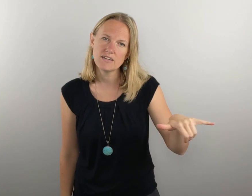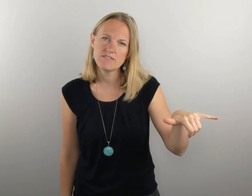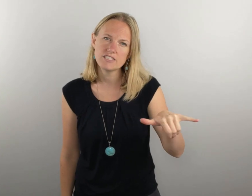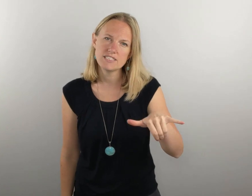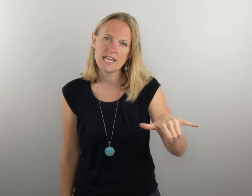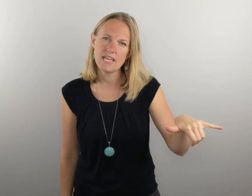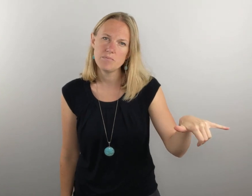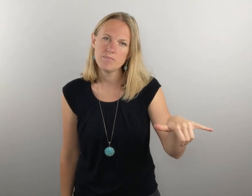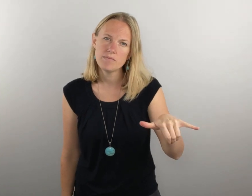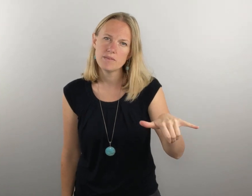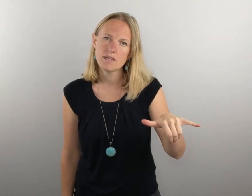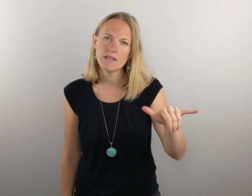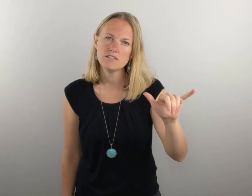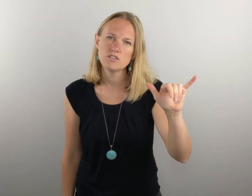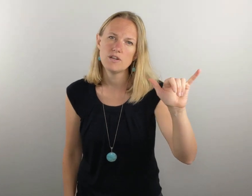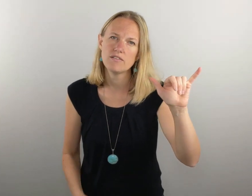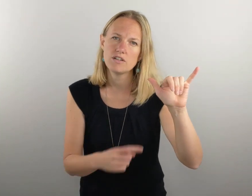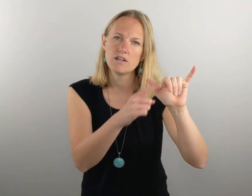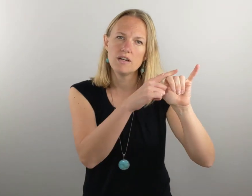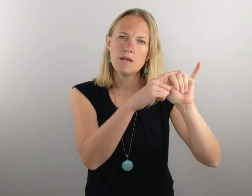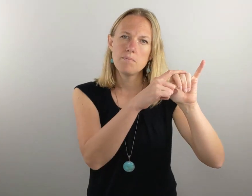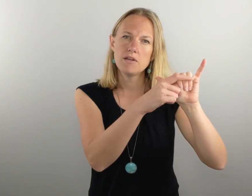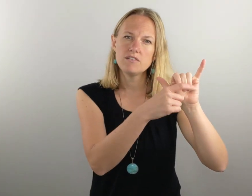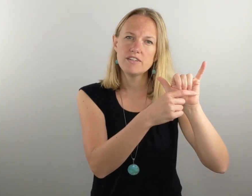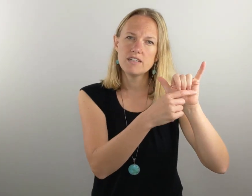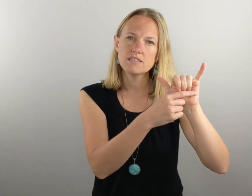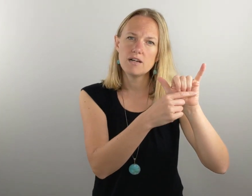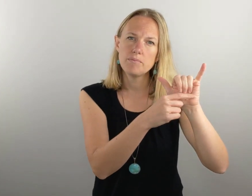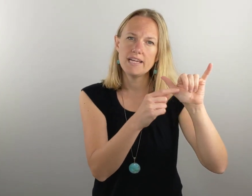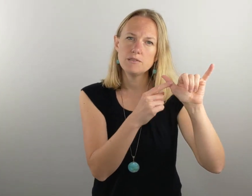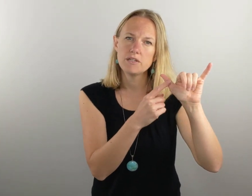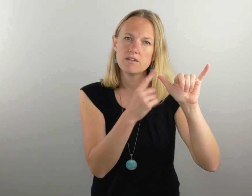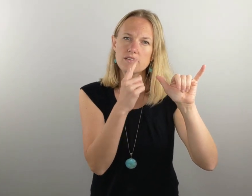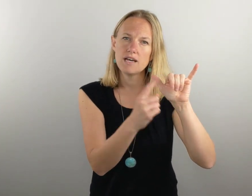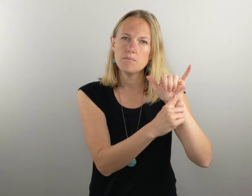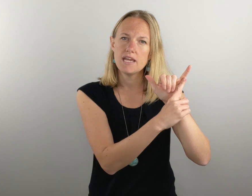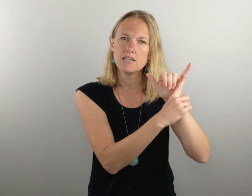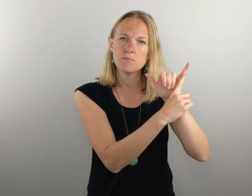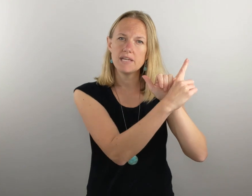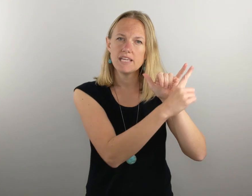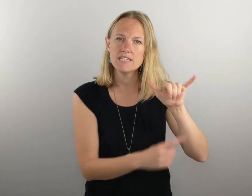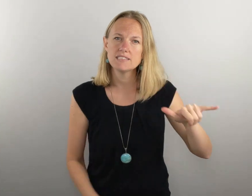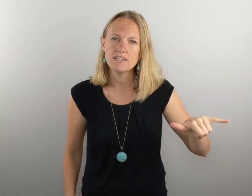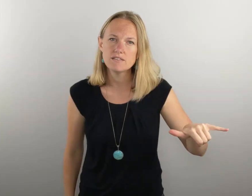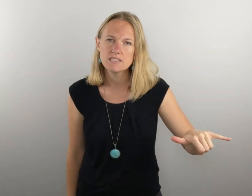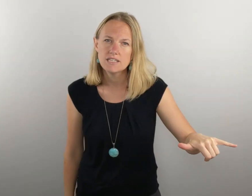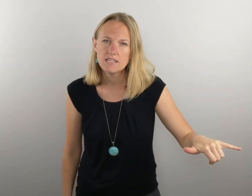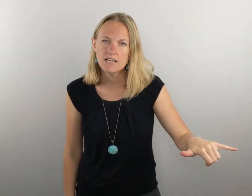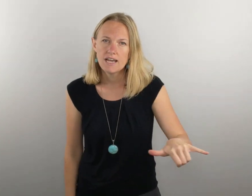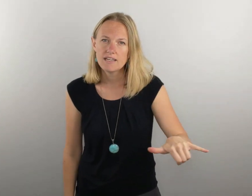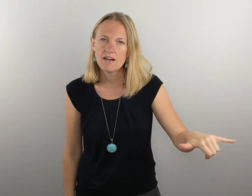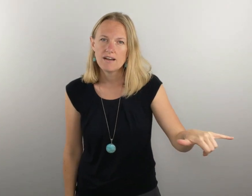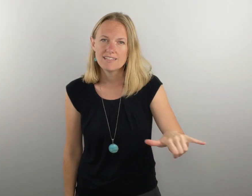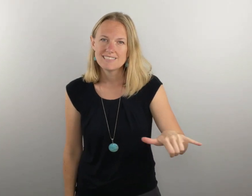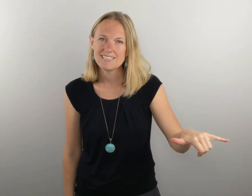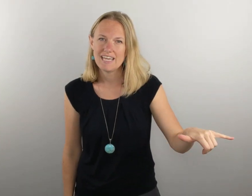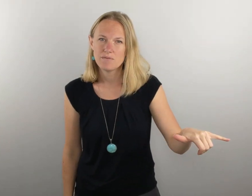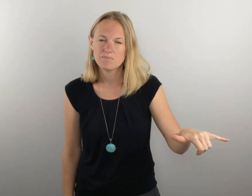for same. Okay, so you have your middle fingers all bent, but your thumb and your pinky is out. Same,